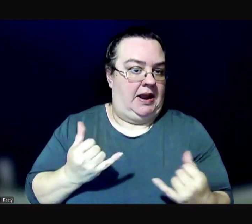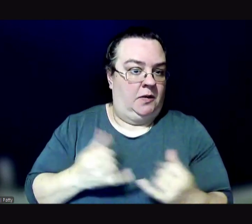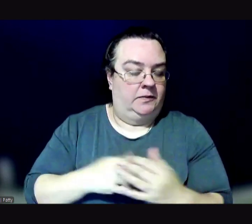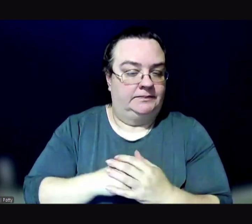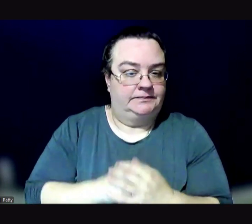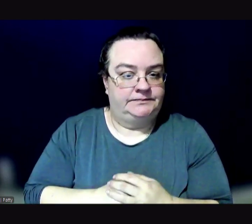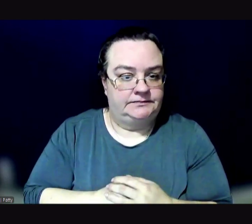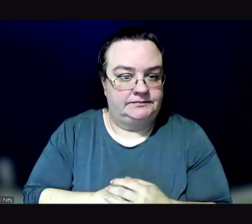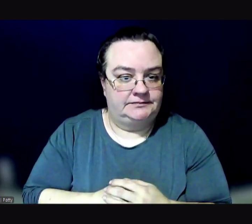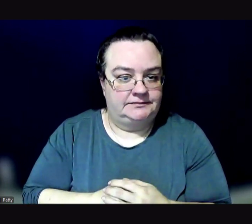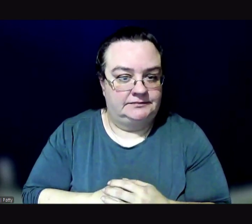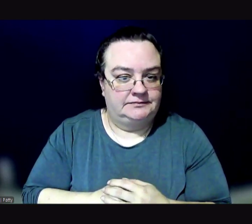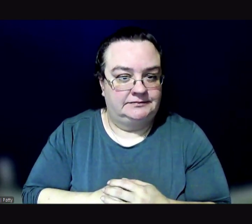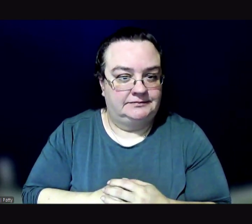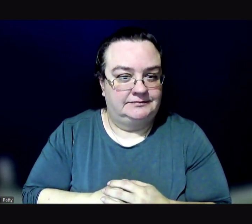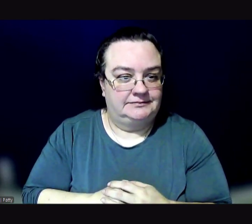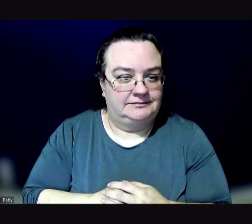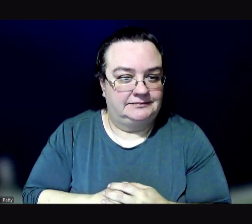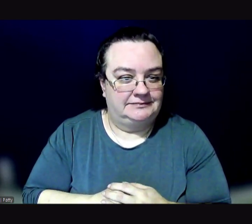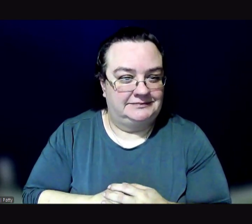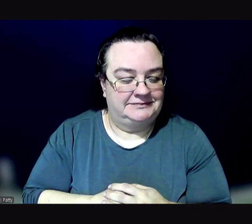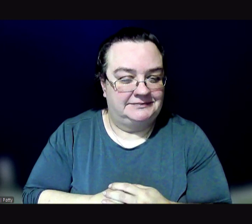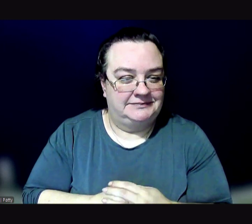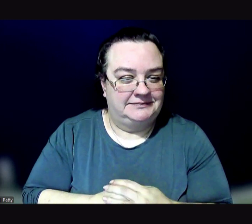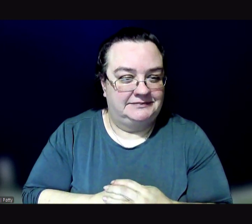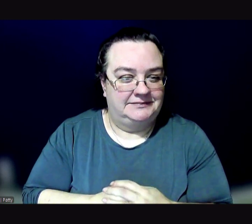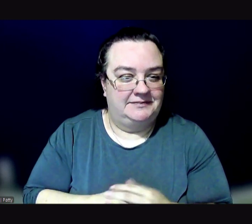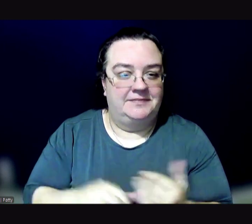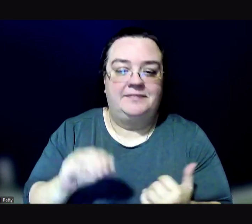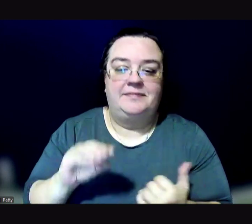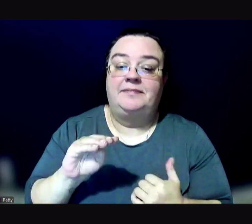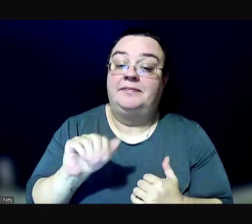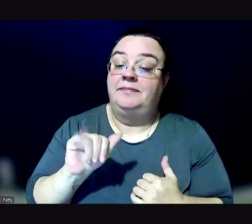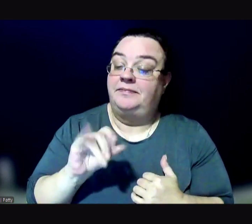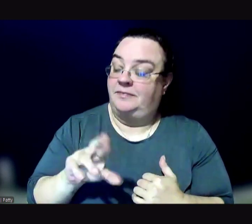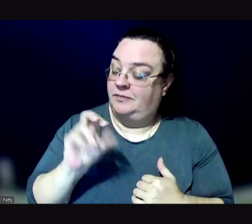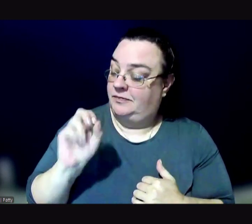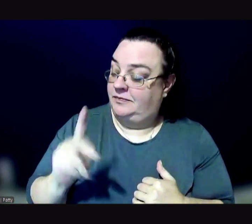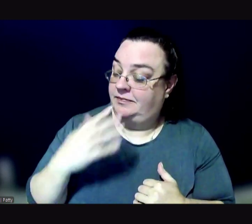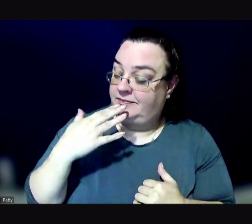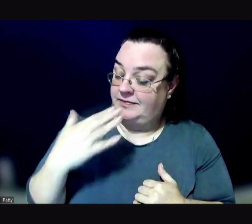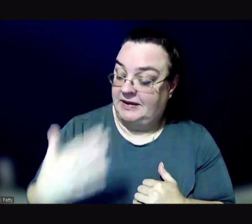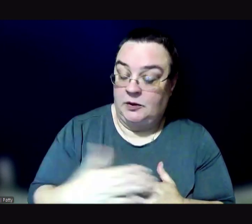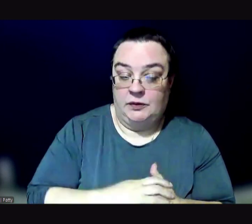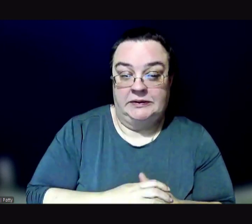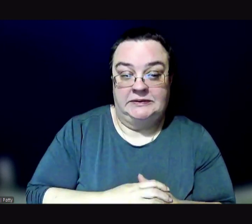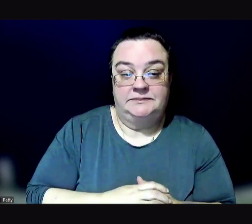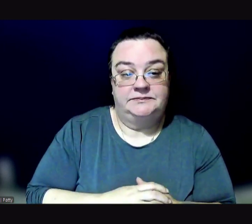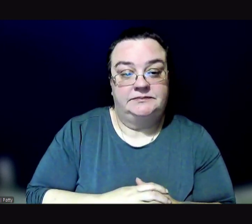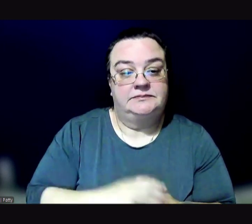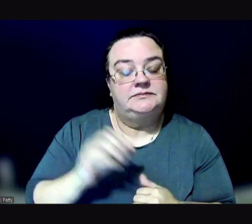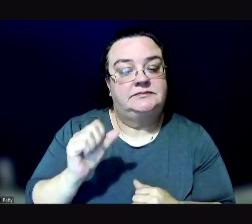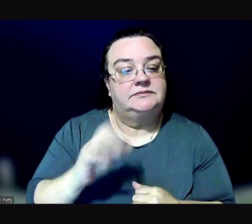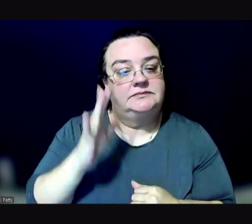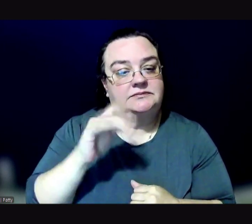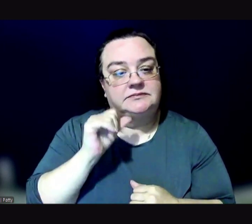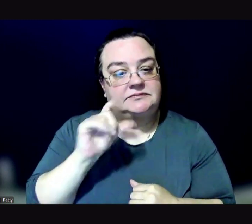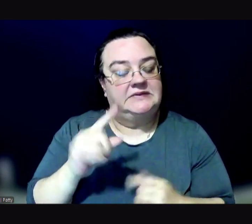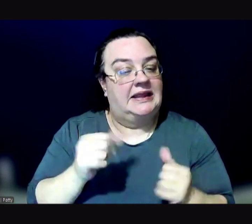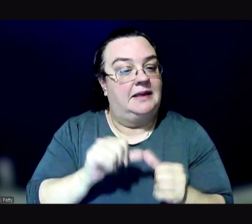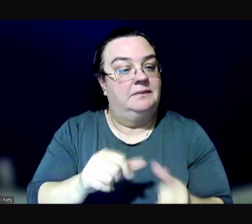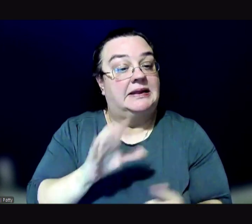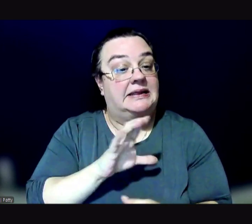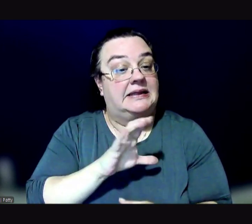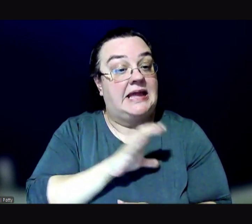So yeah, that's it for me. Thank you. Yeah, why don't we just keep going? Councilmember Wade.